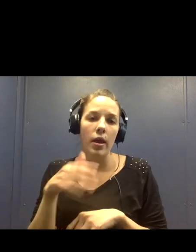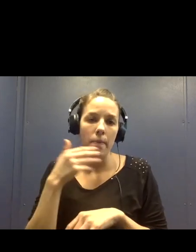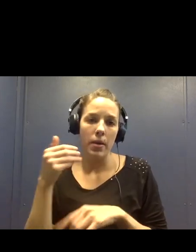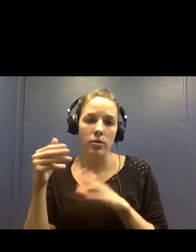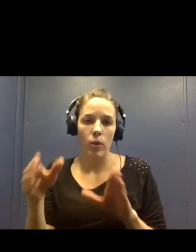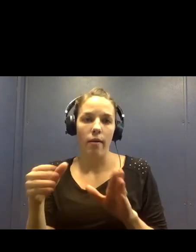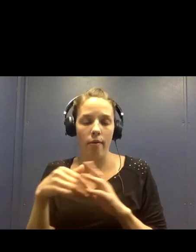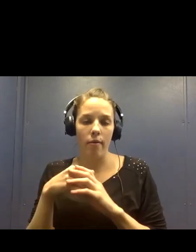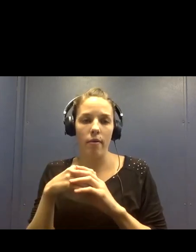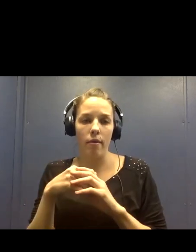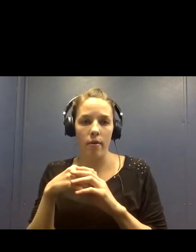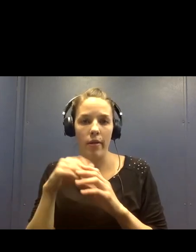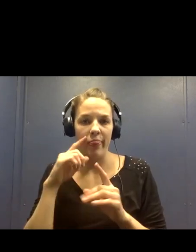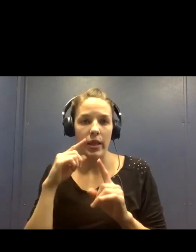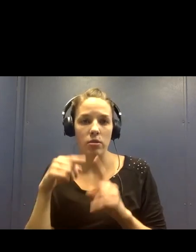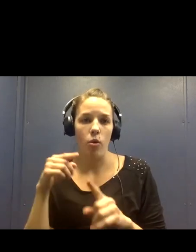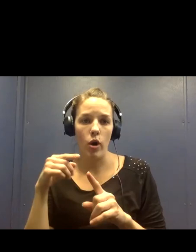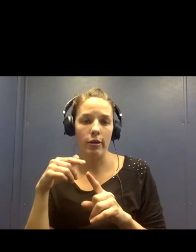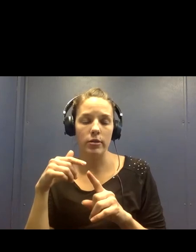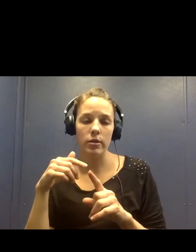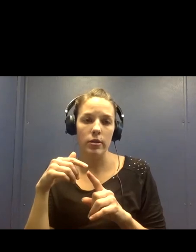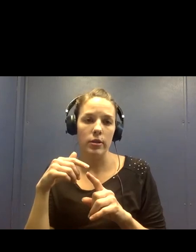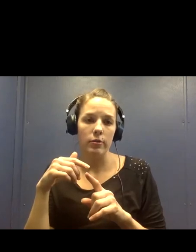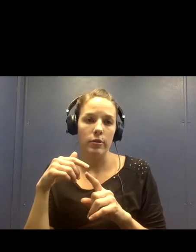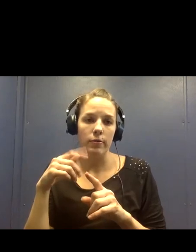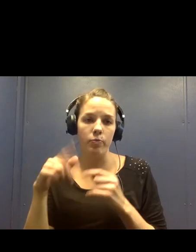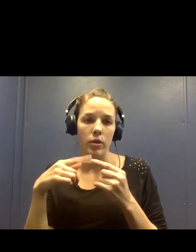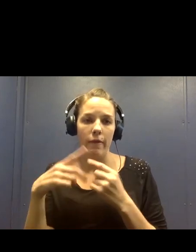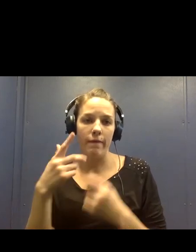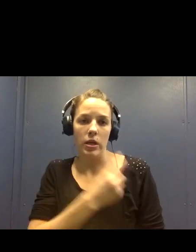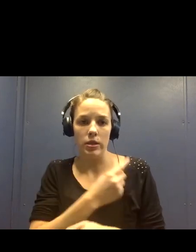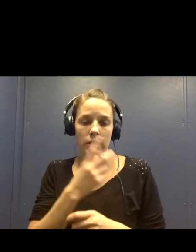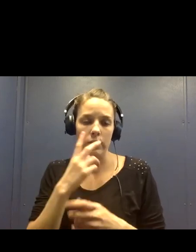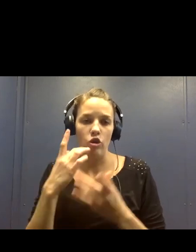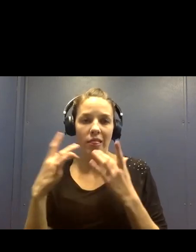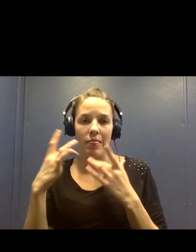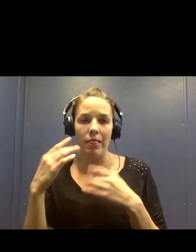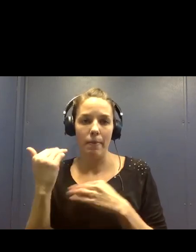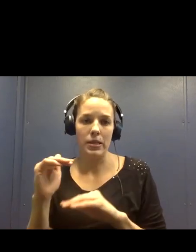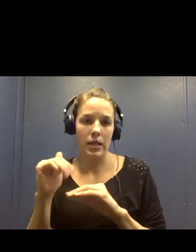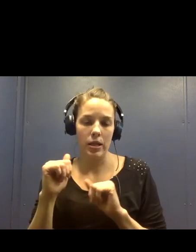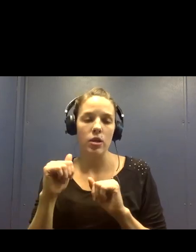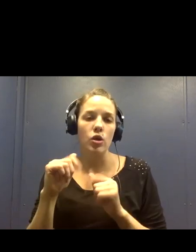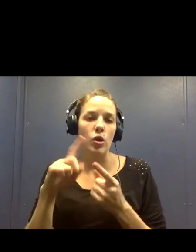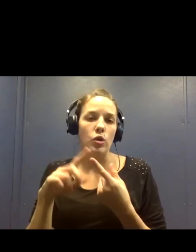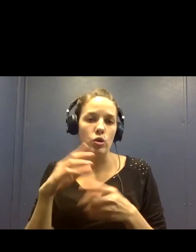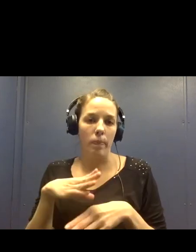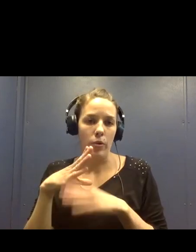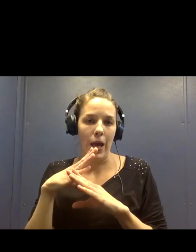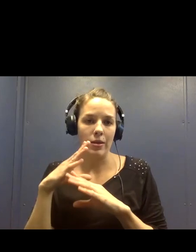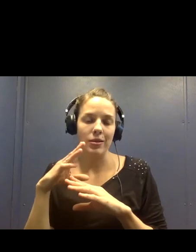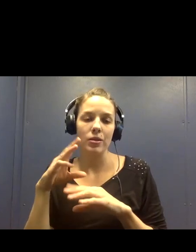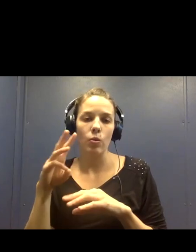way at this point, when vaccines are very short, to prevent